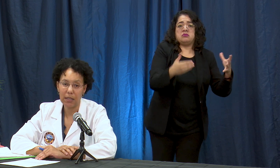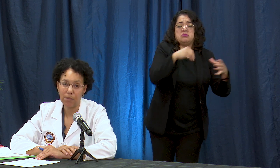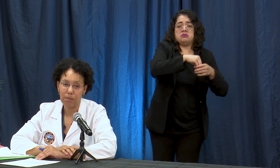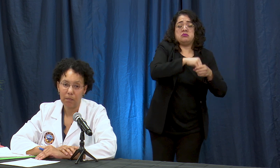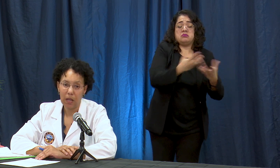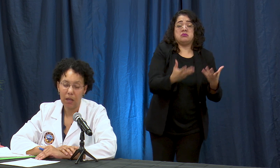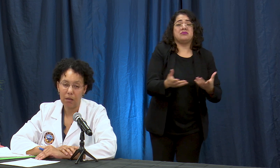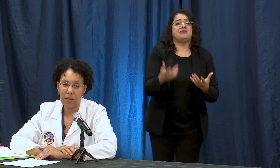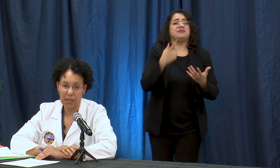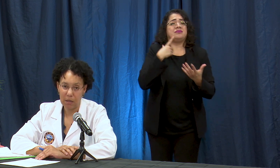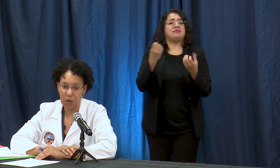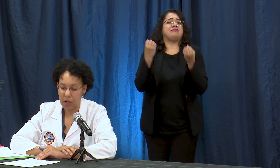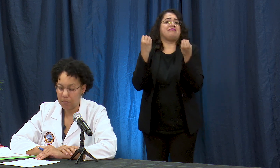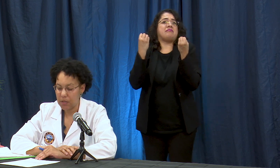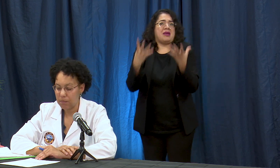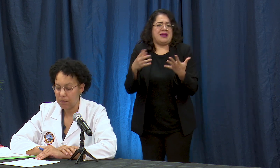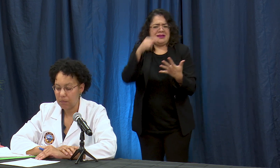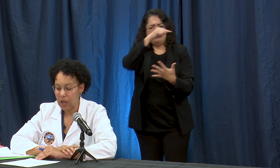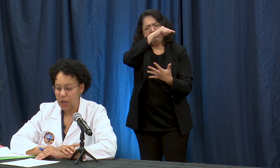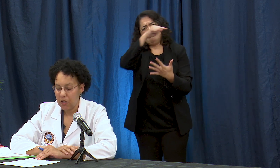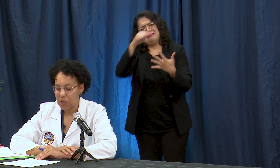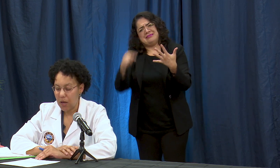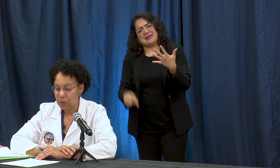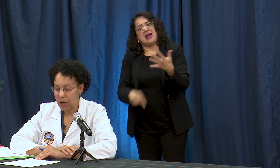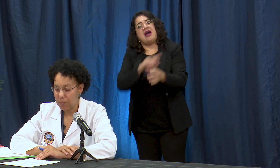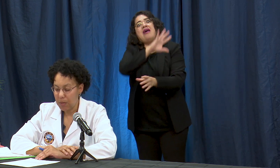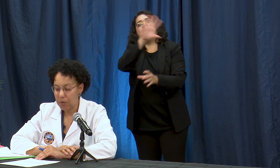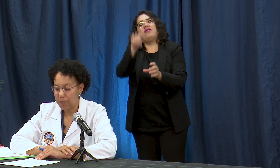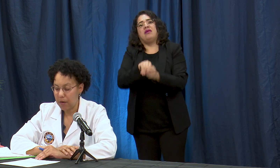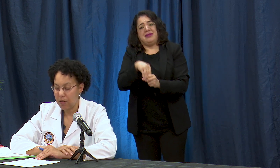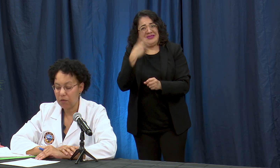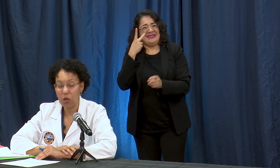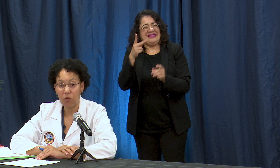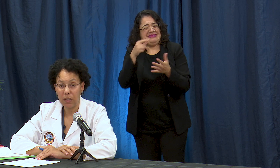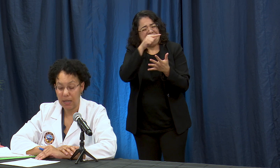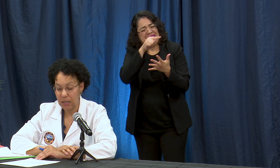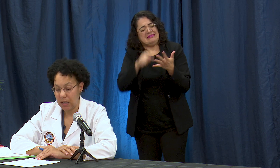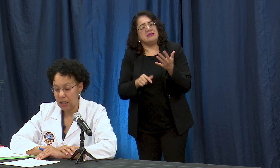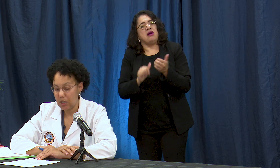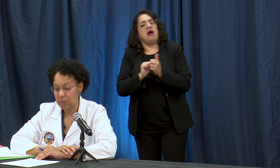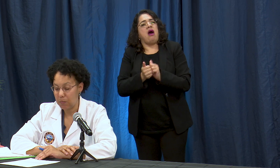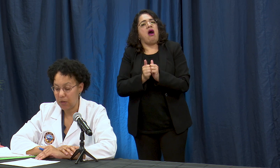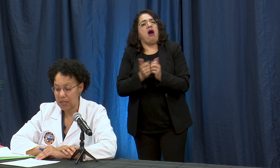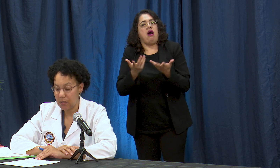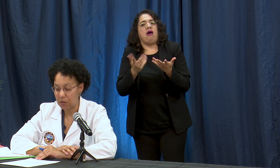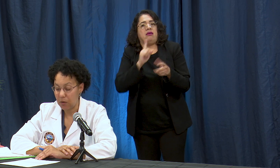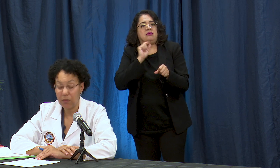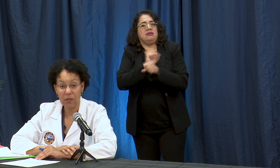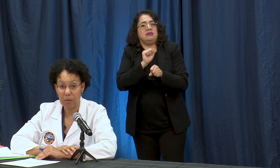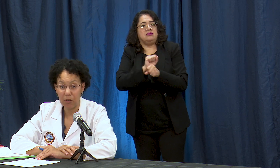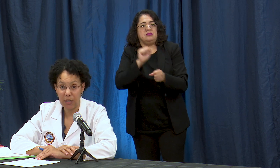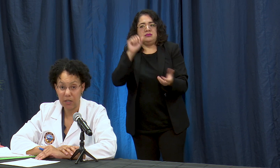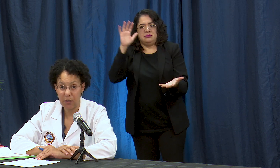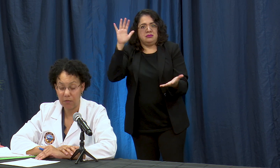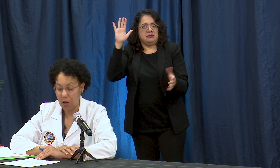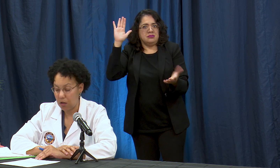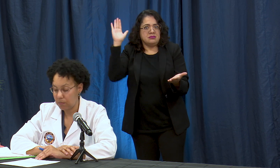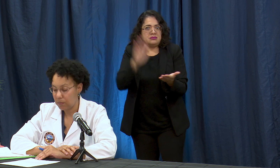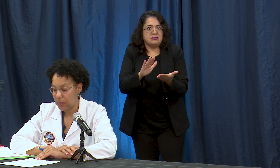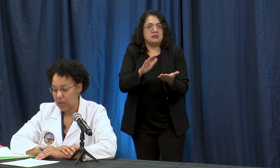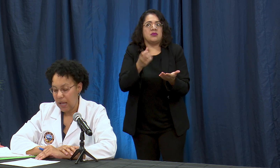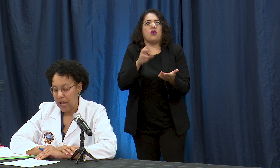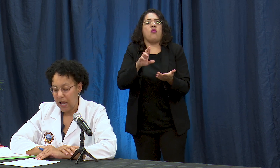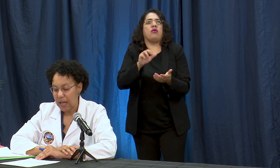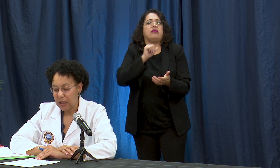or not as summer comes. So I'd recommend preparing for COVID-19 to be present throughout the summer and into the